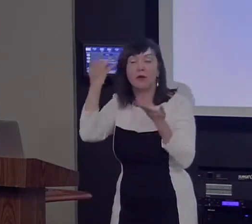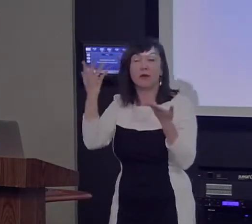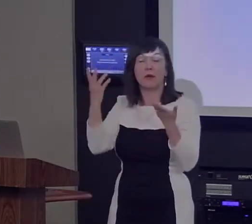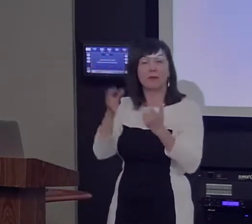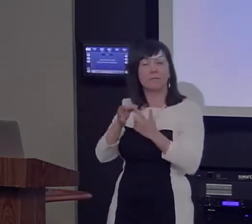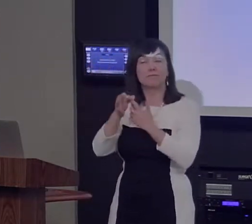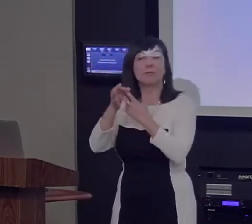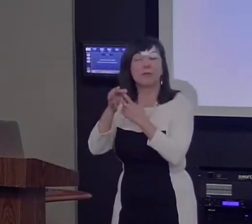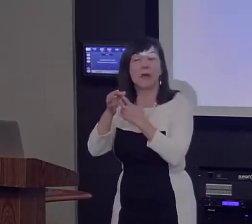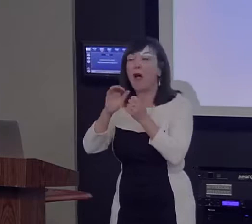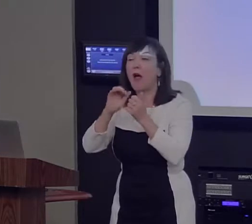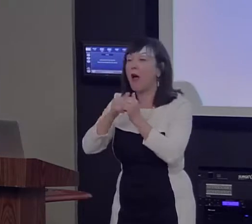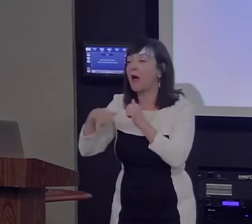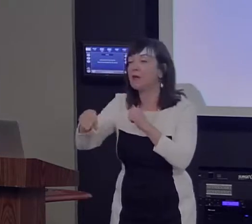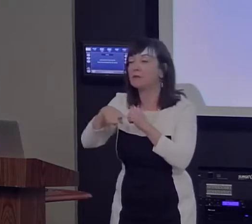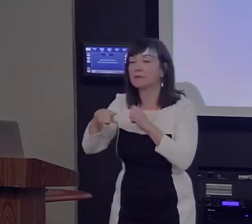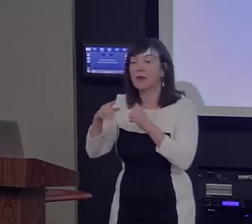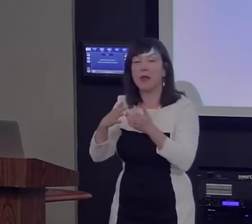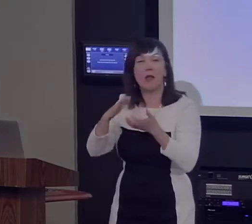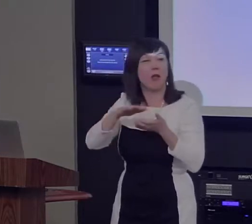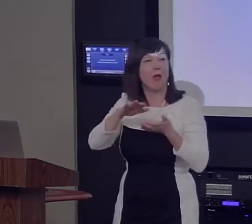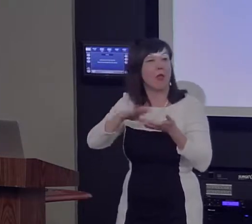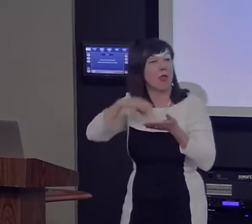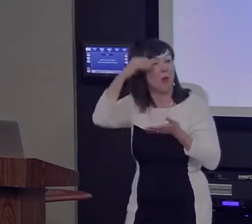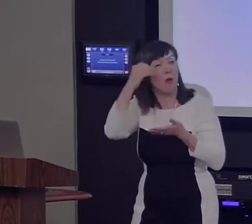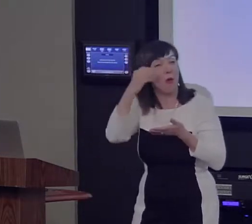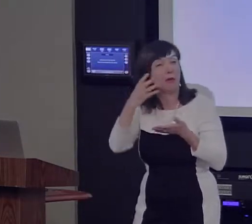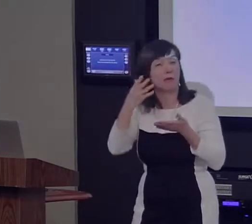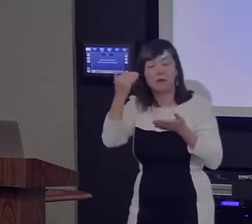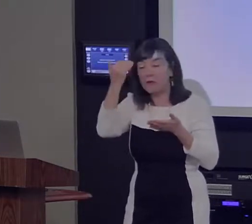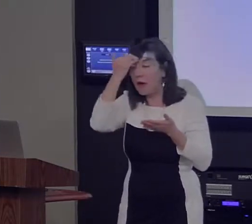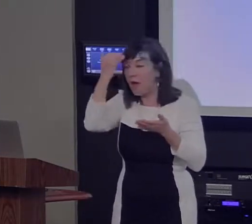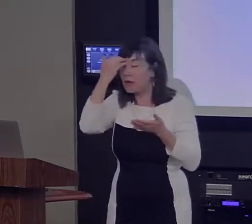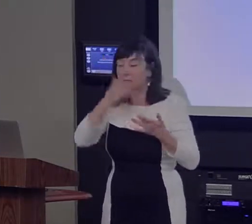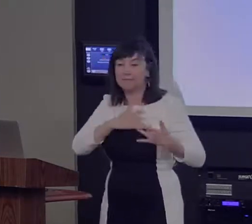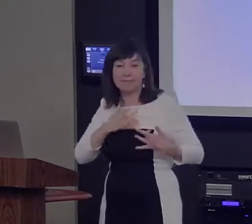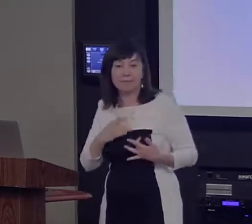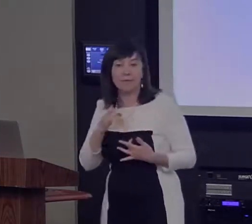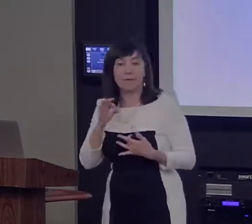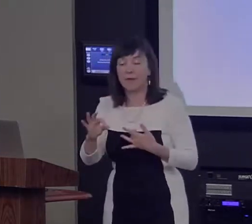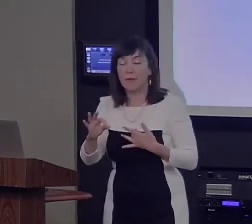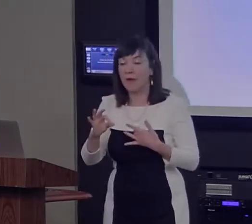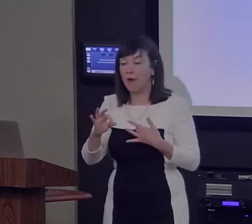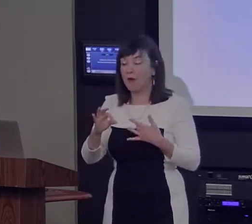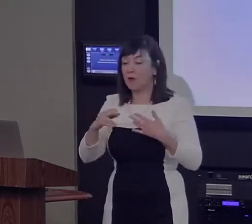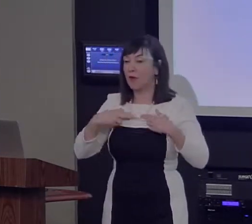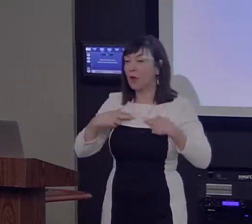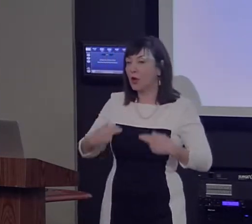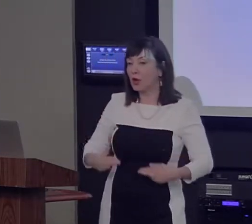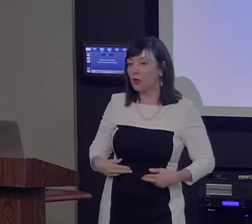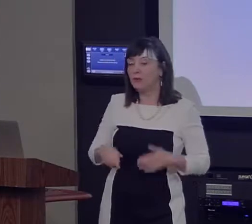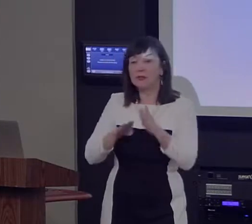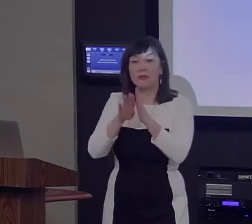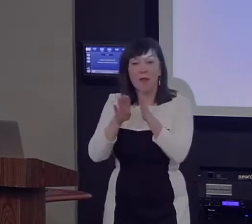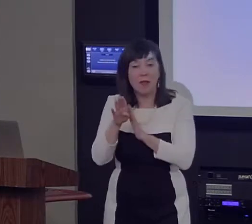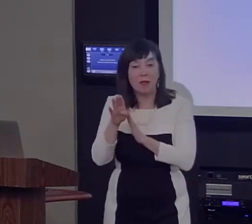Educational neuroscience brings us a tight focus on the learning of children, how they acquire knowledge,